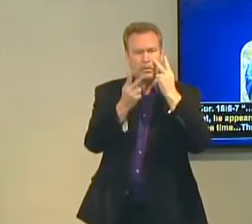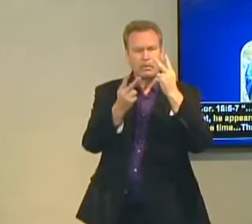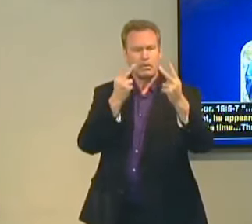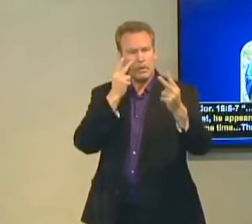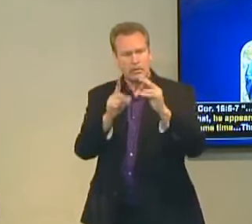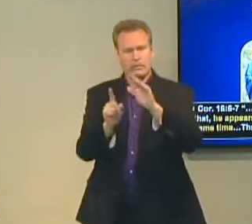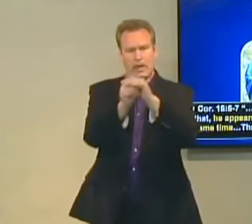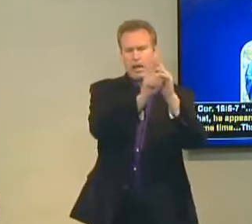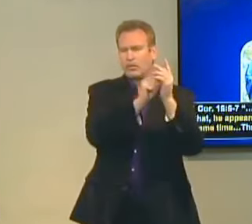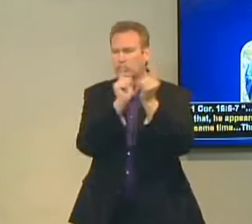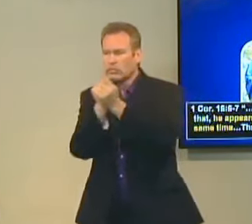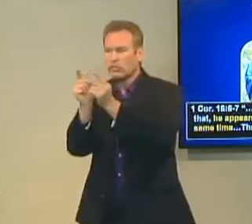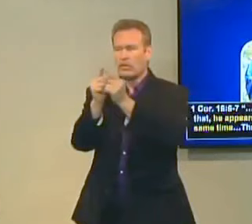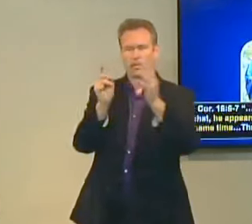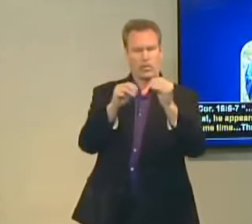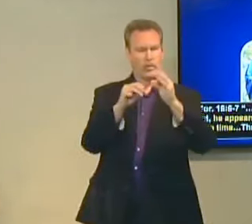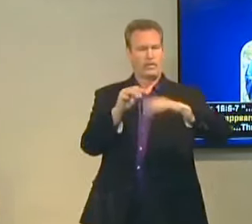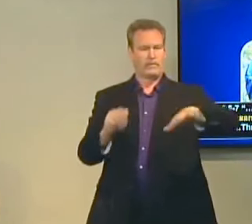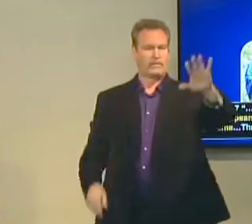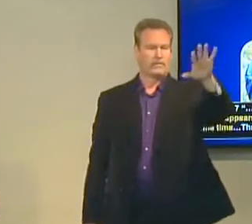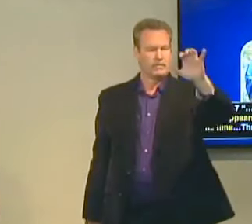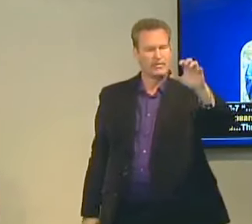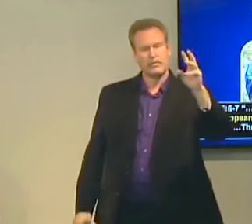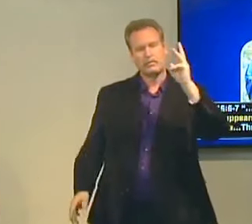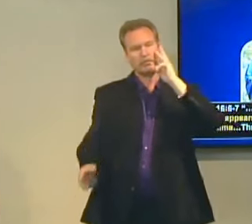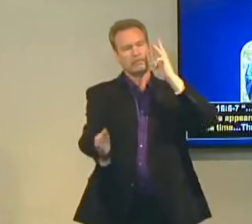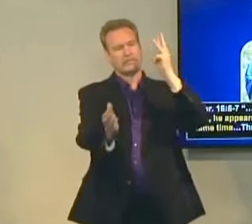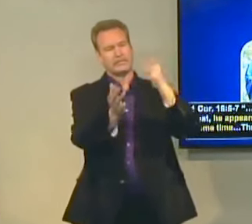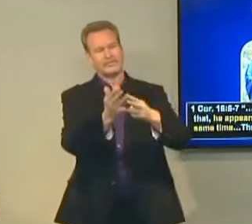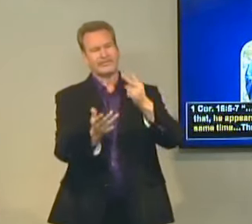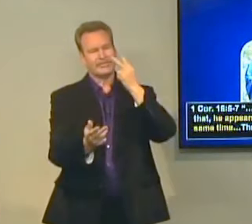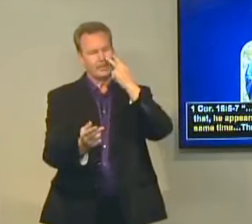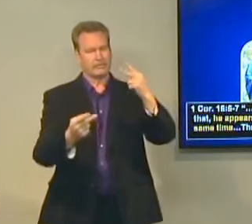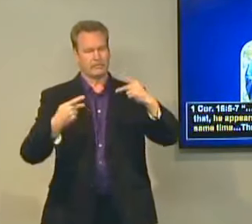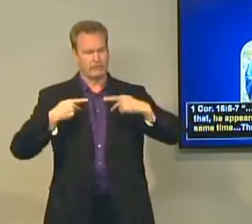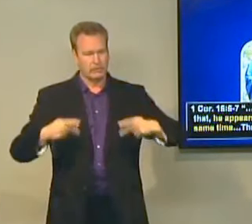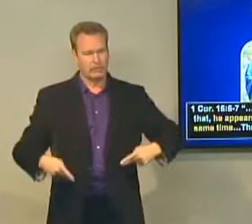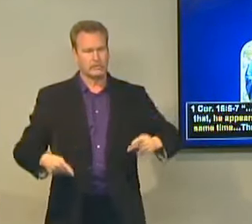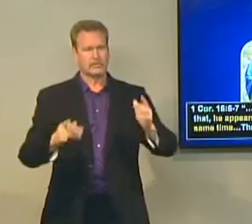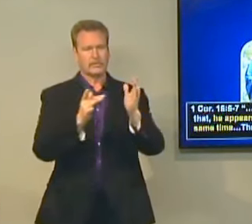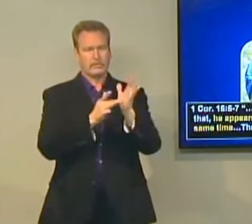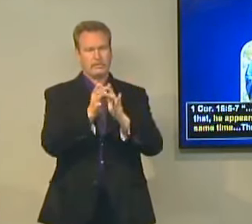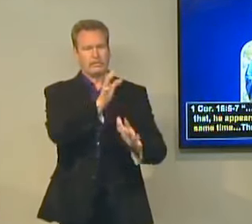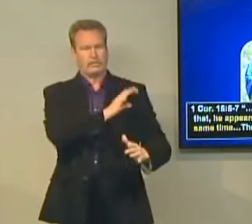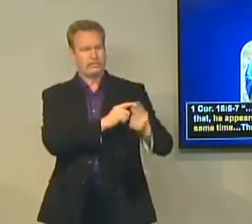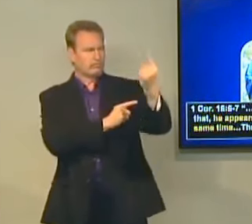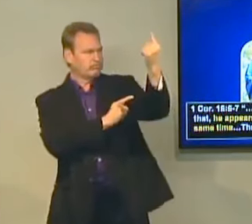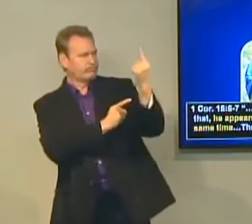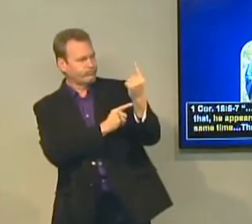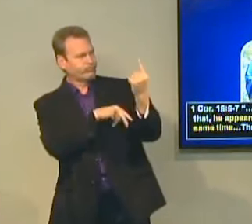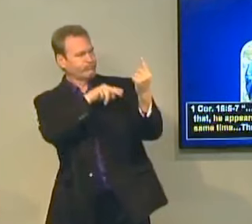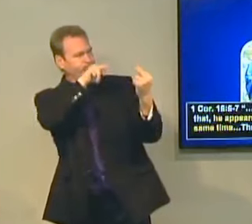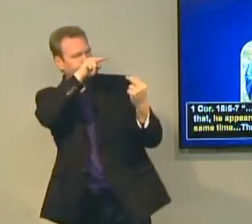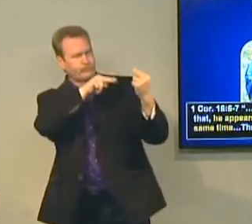And all of those people. That had seen him. In all of those different places. And witnessed him. him. Were more than